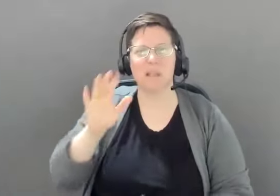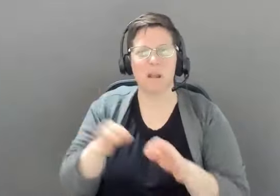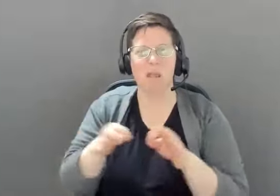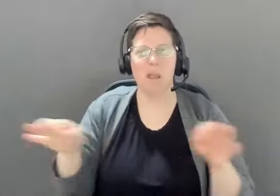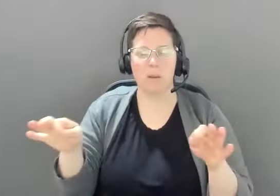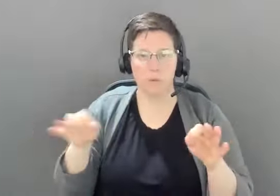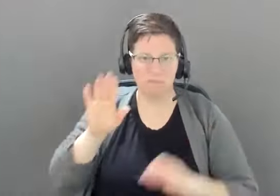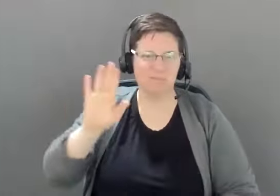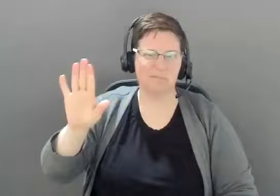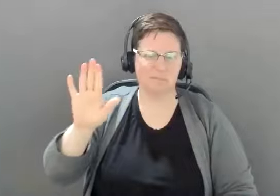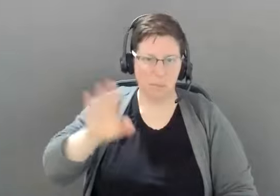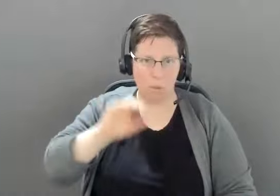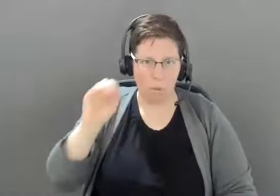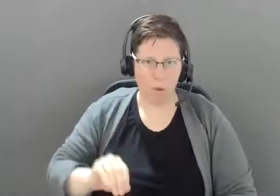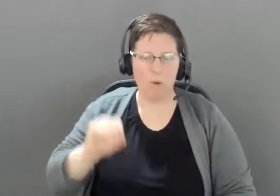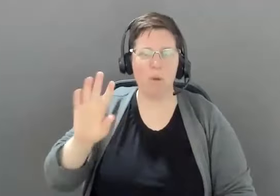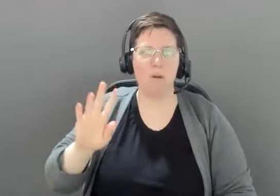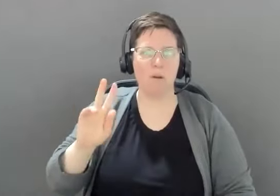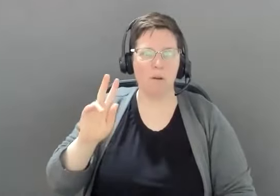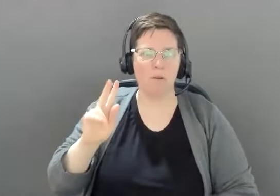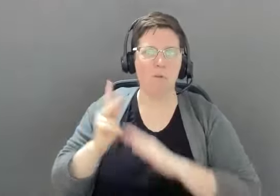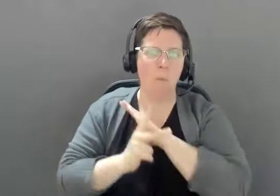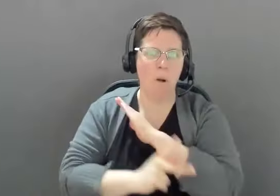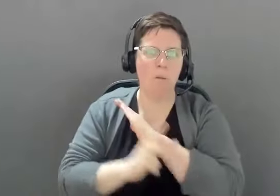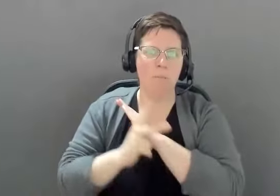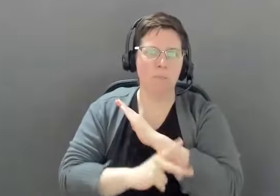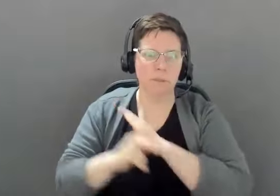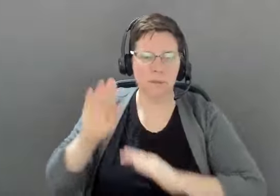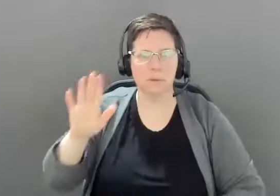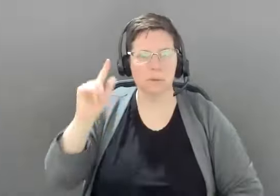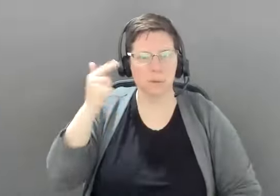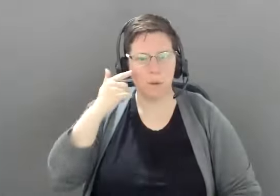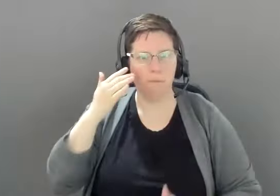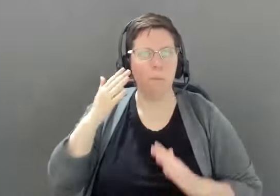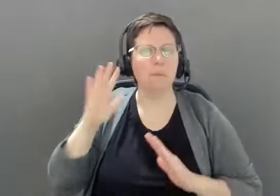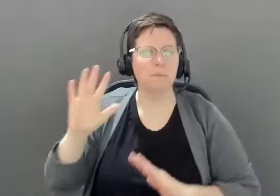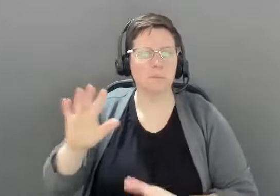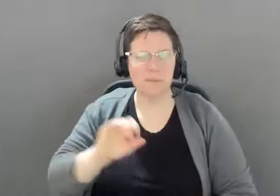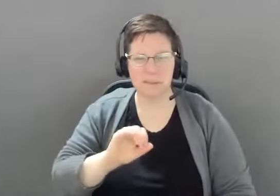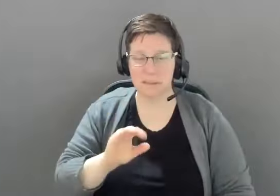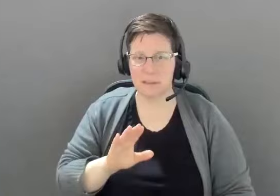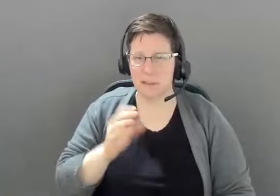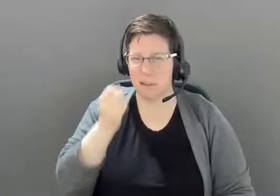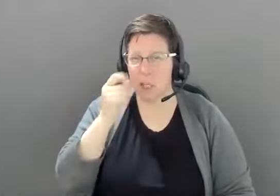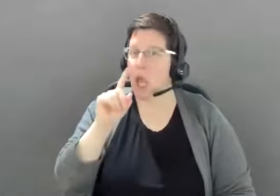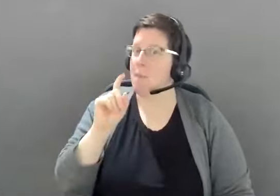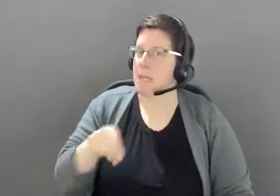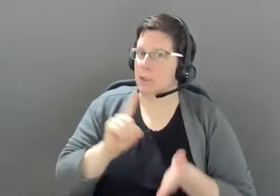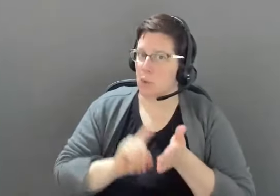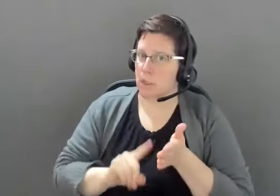Parliament and government. And in order to write a good briefing note, you need to have done your research, you need to develop your